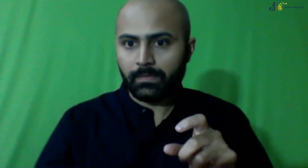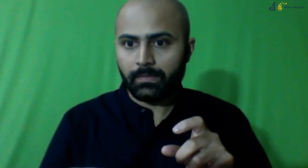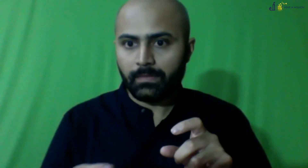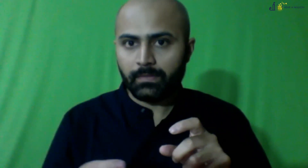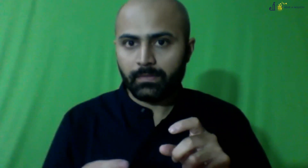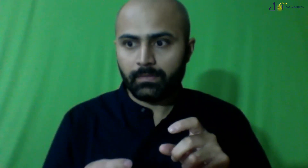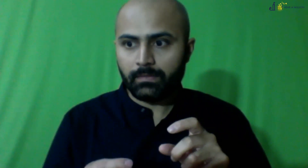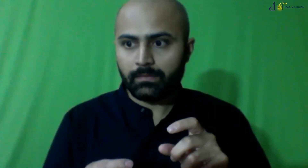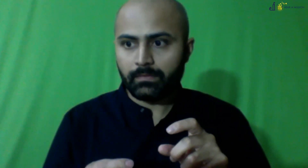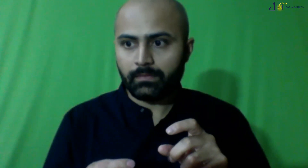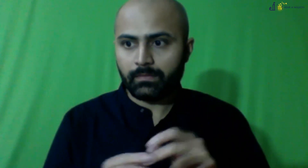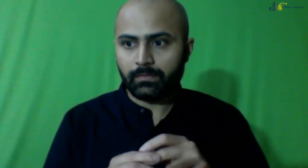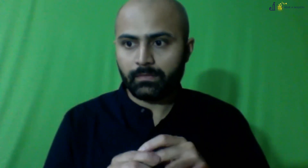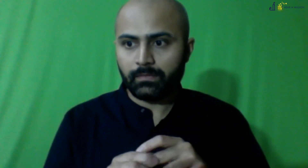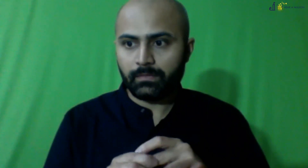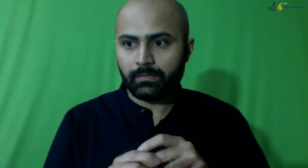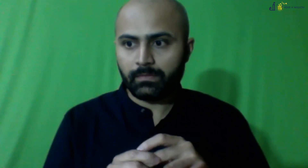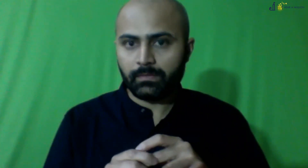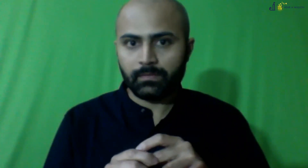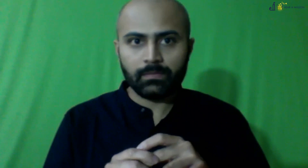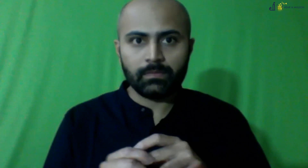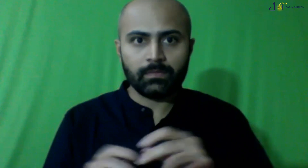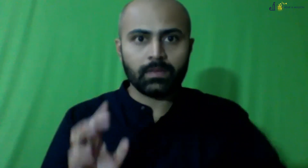can we have a question, please?